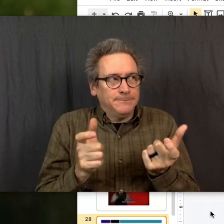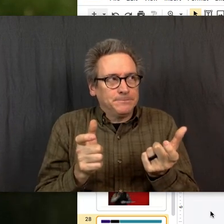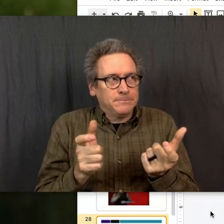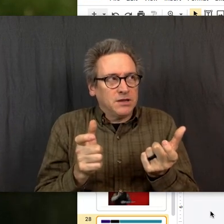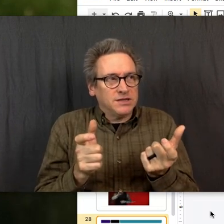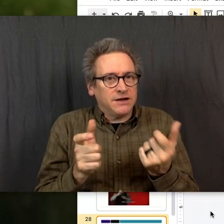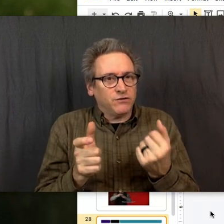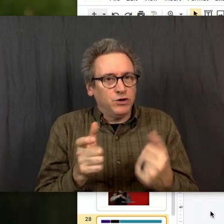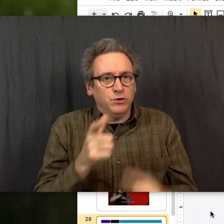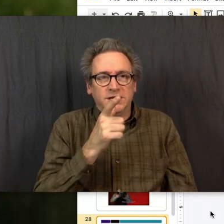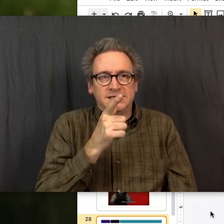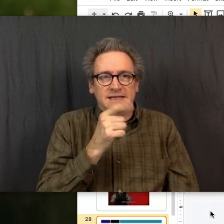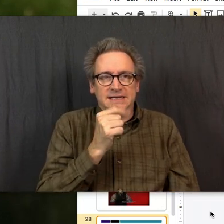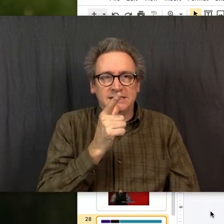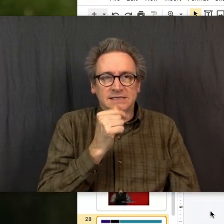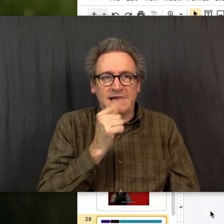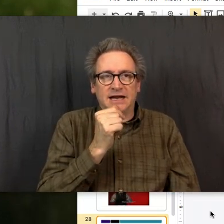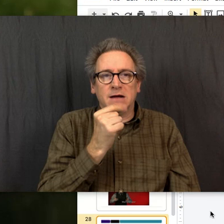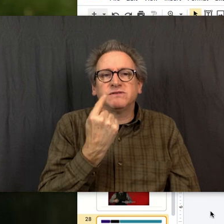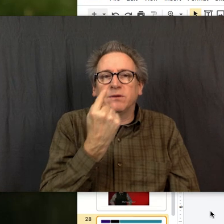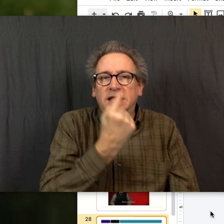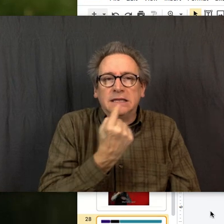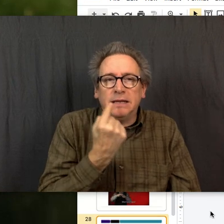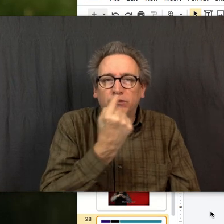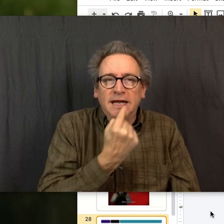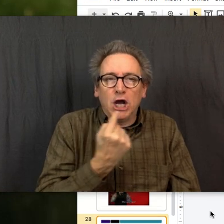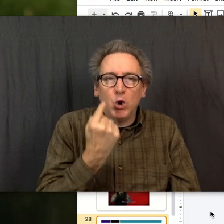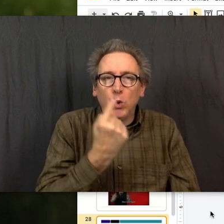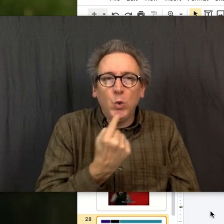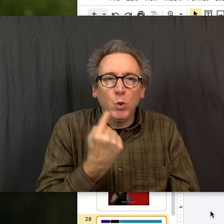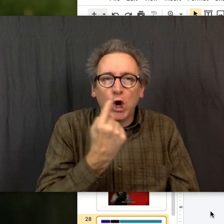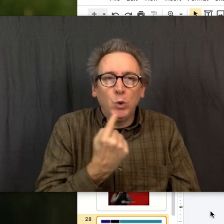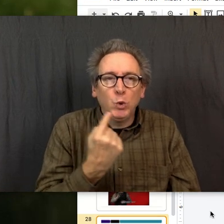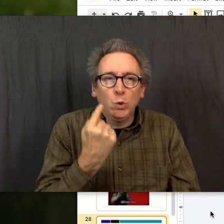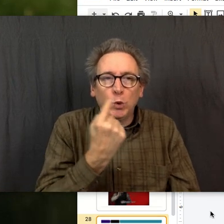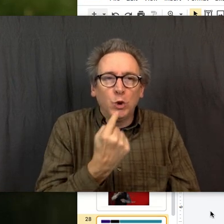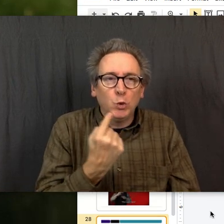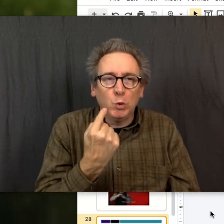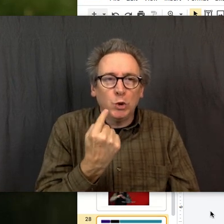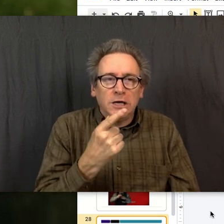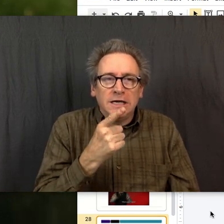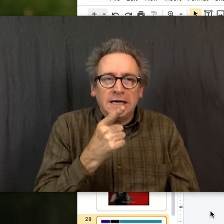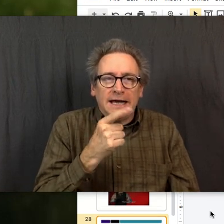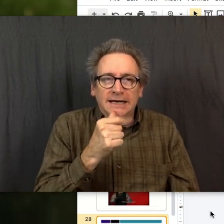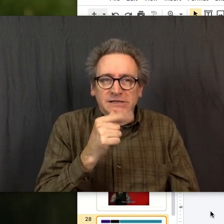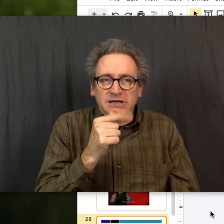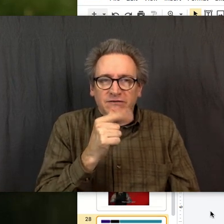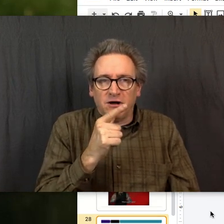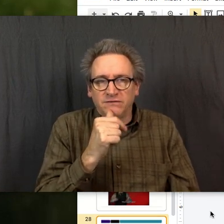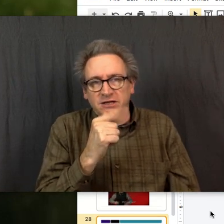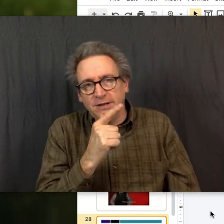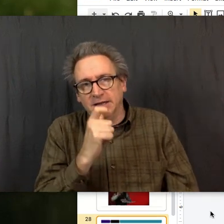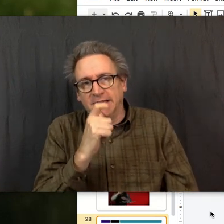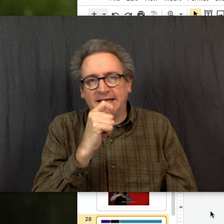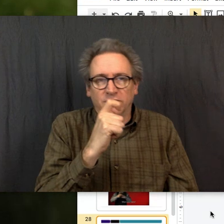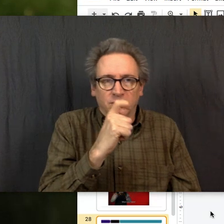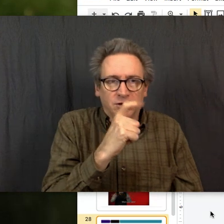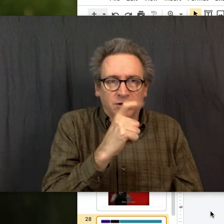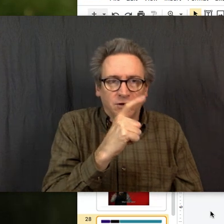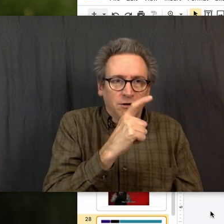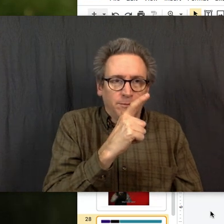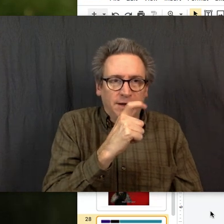The sign for who is this, and it comes from like lip reading, who, and it's evolved into being like